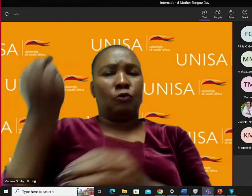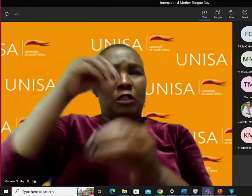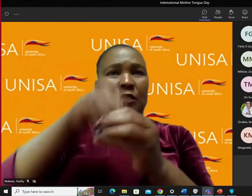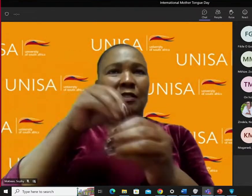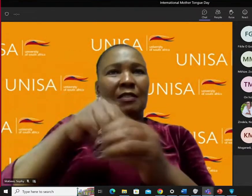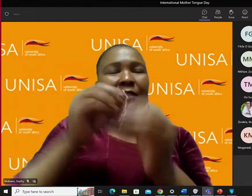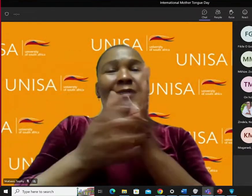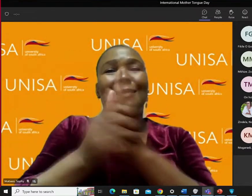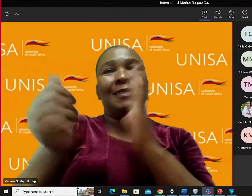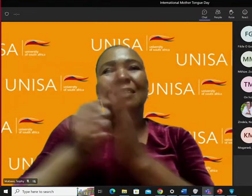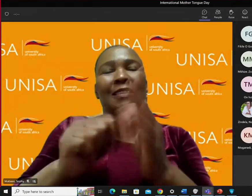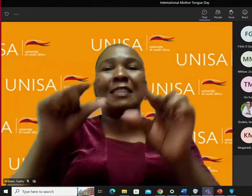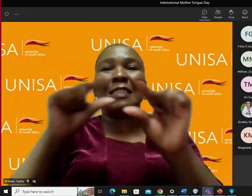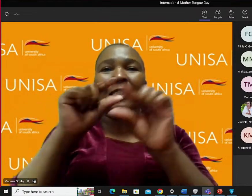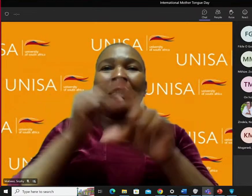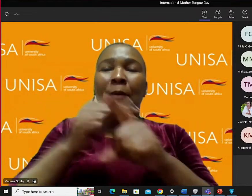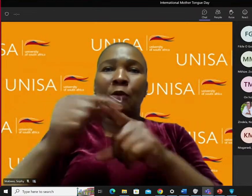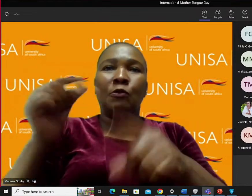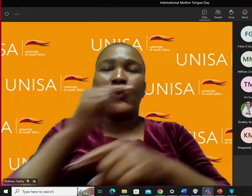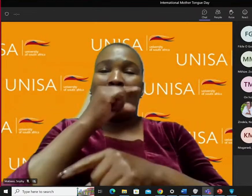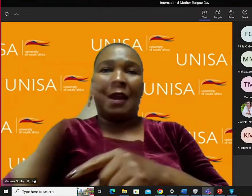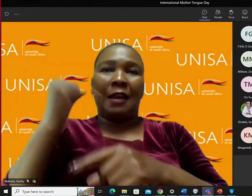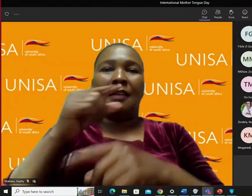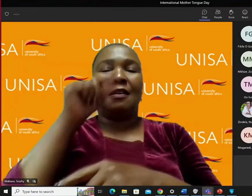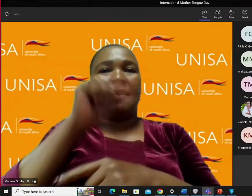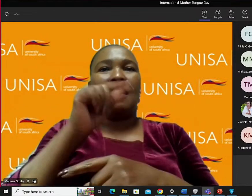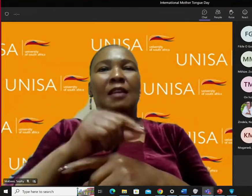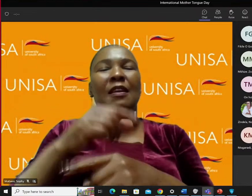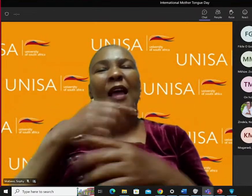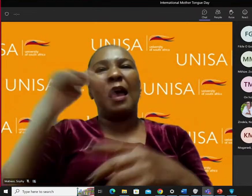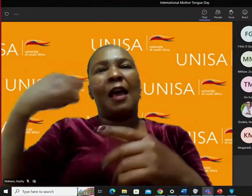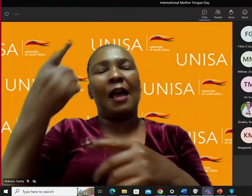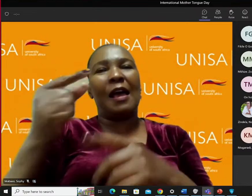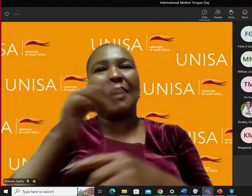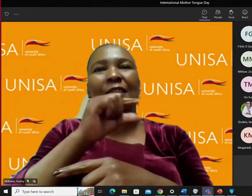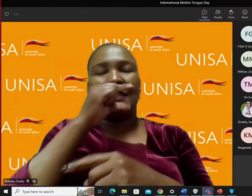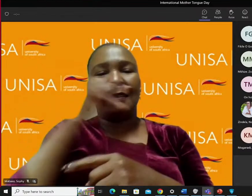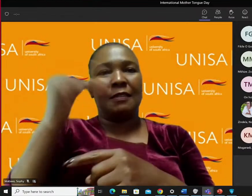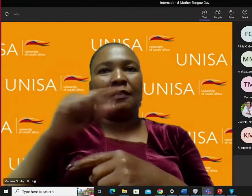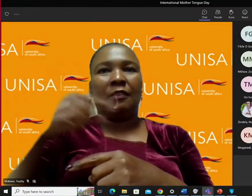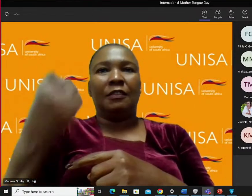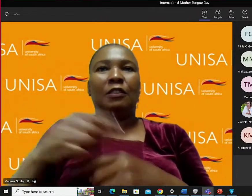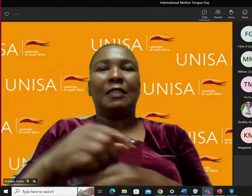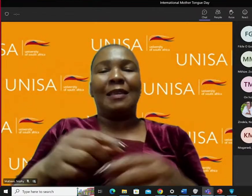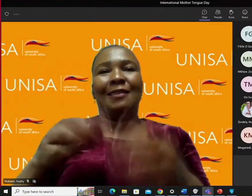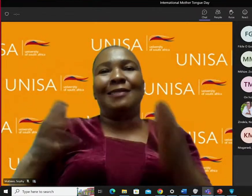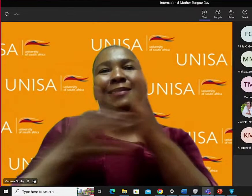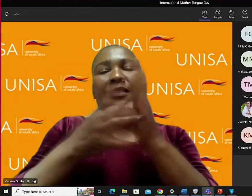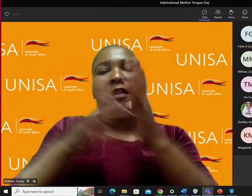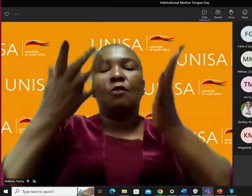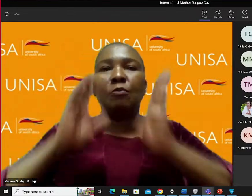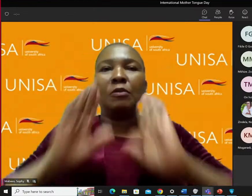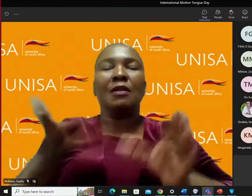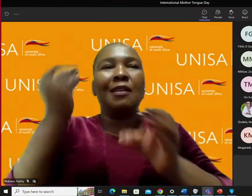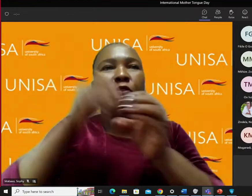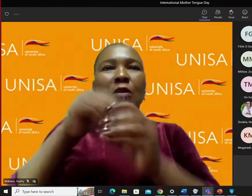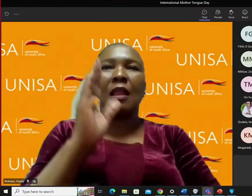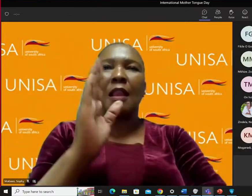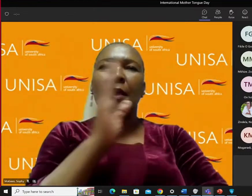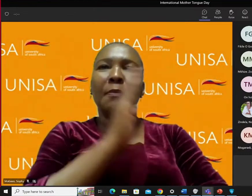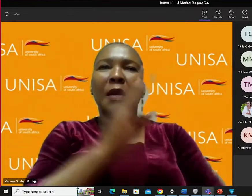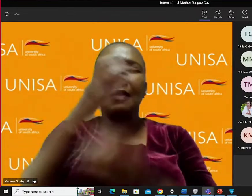terminology as well as other terms from the digital humanities. So this also includes library